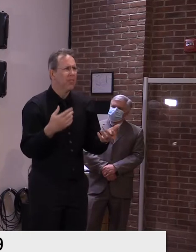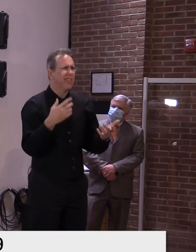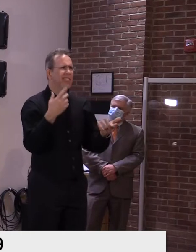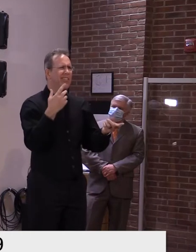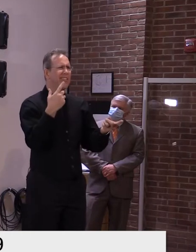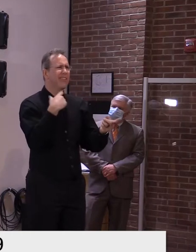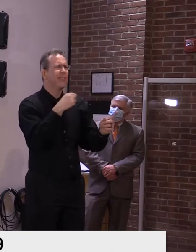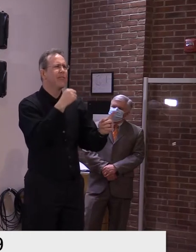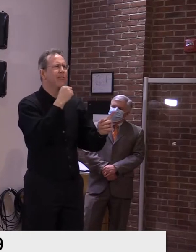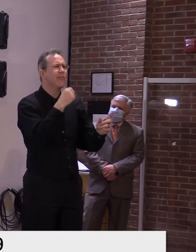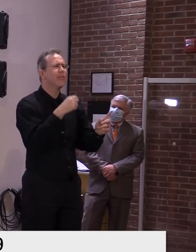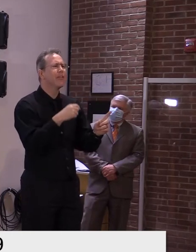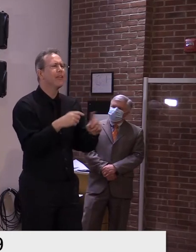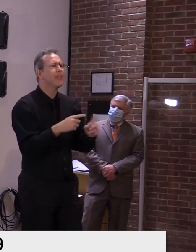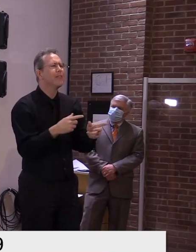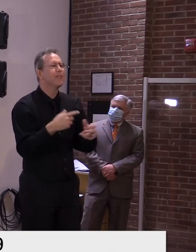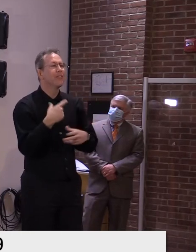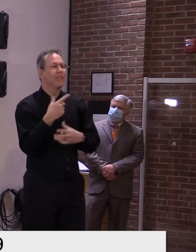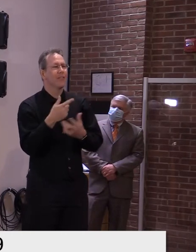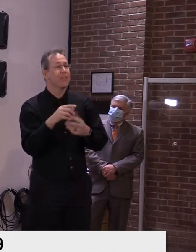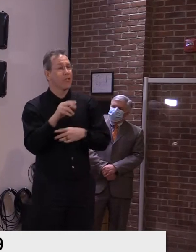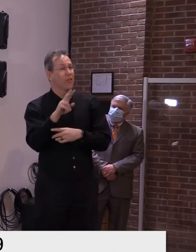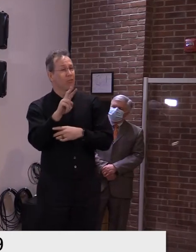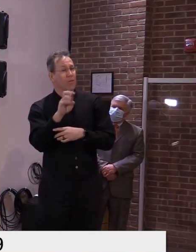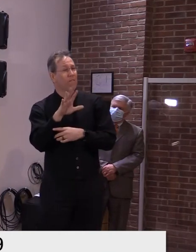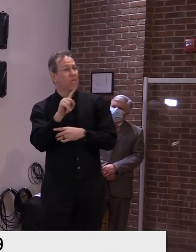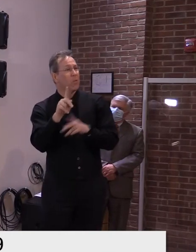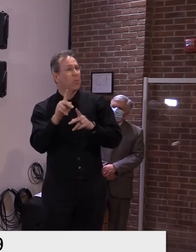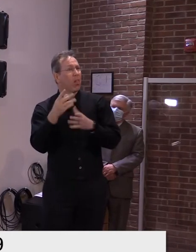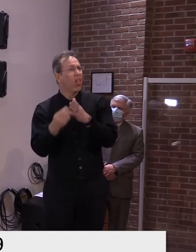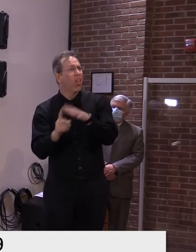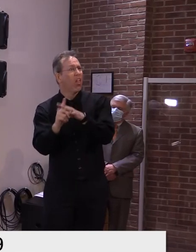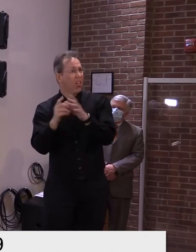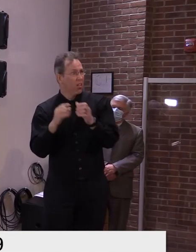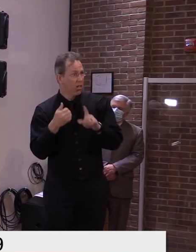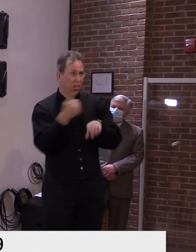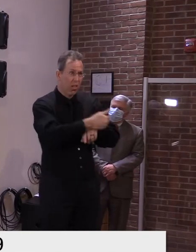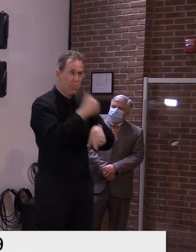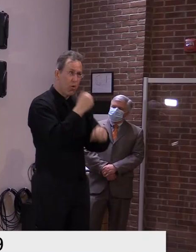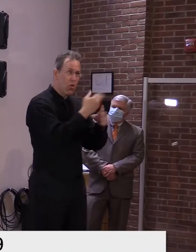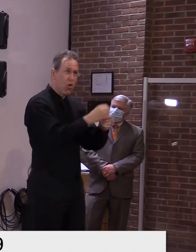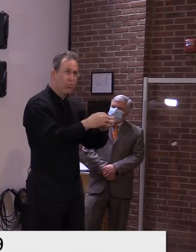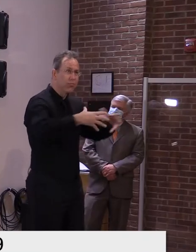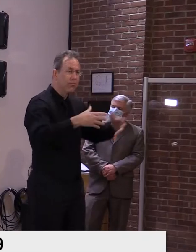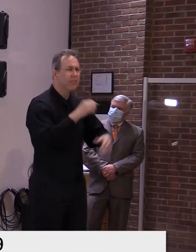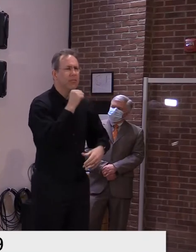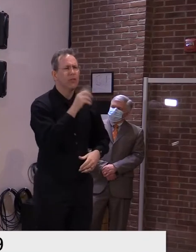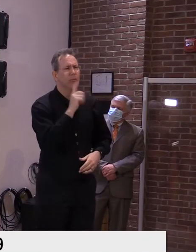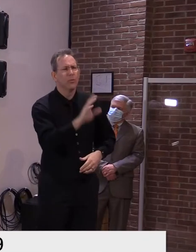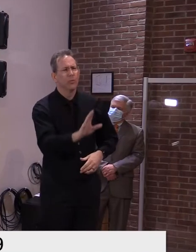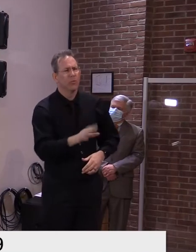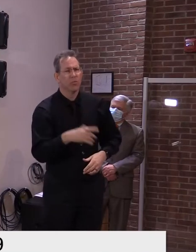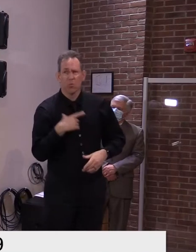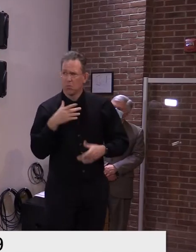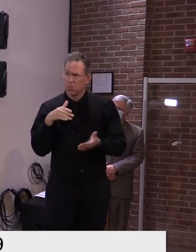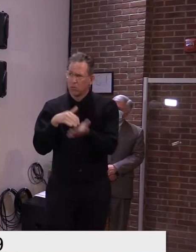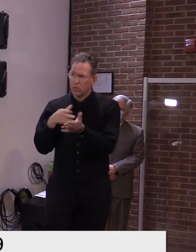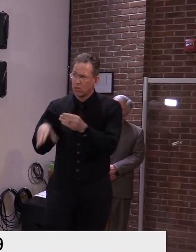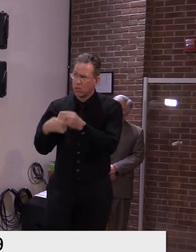But we'll have to continue to monitor that with our contact tracing. Dr. Levine, anything?